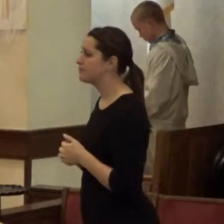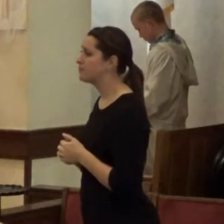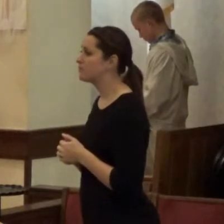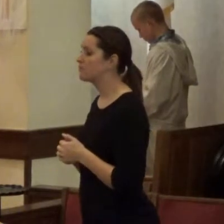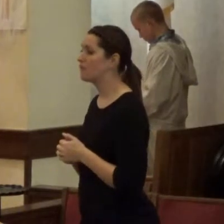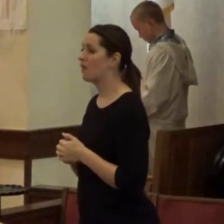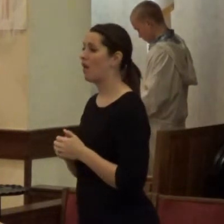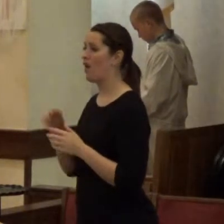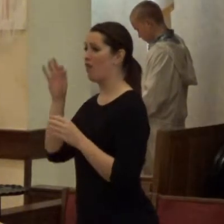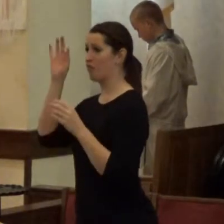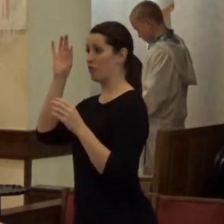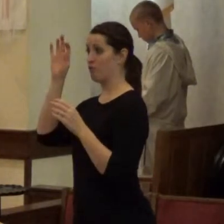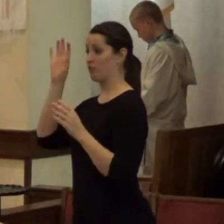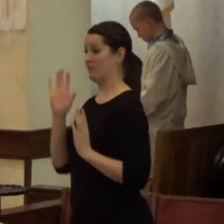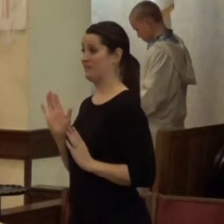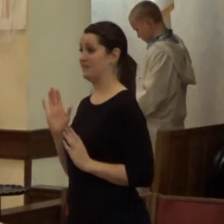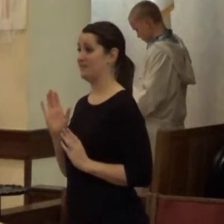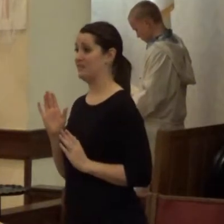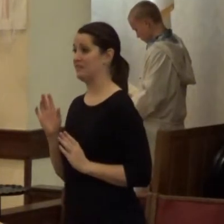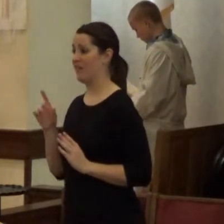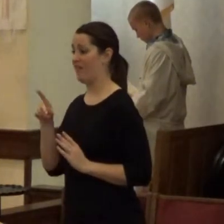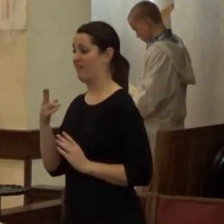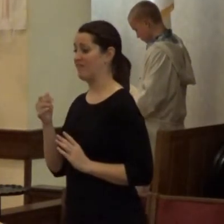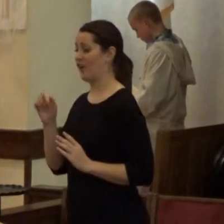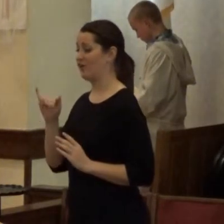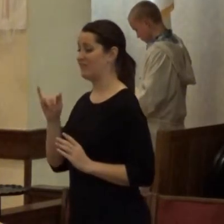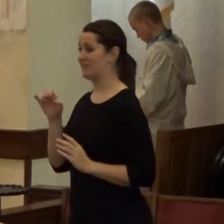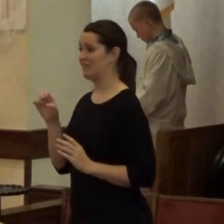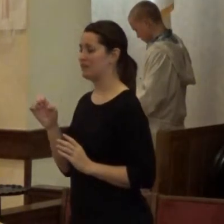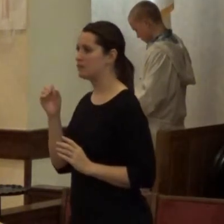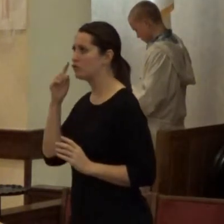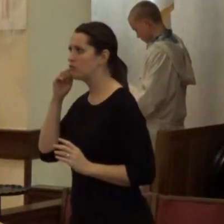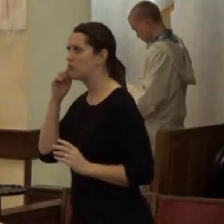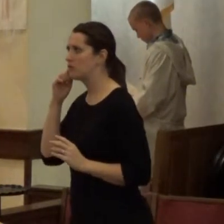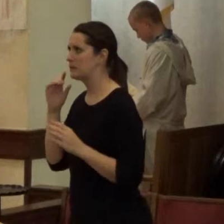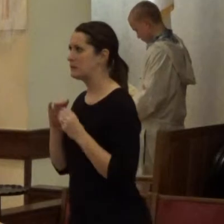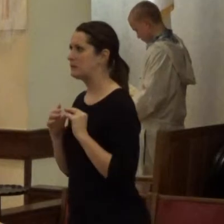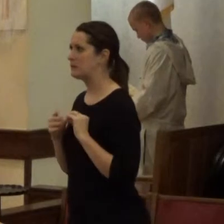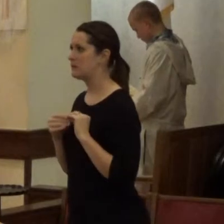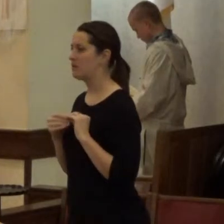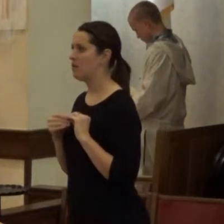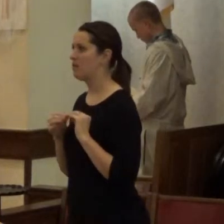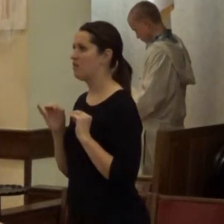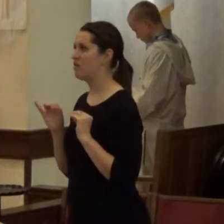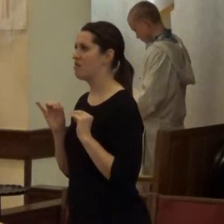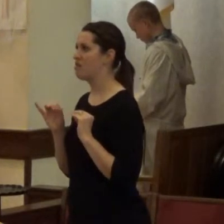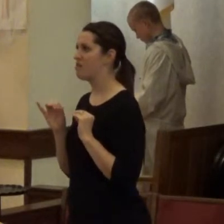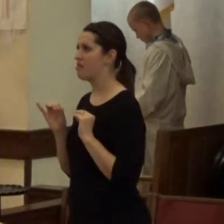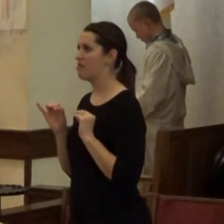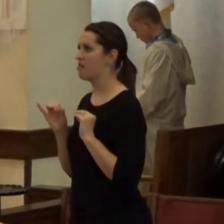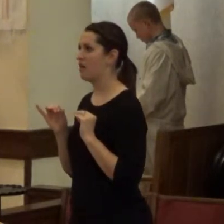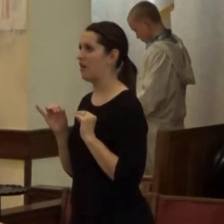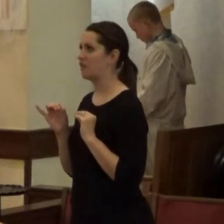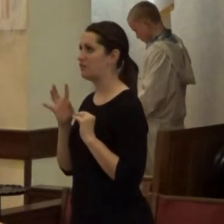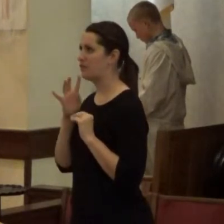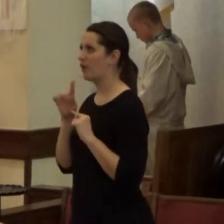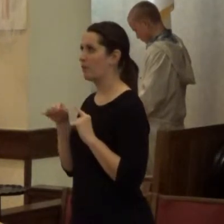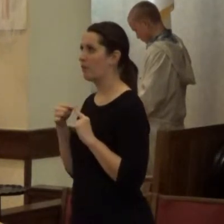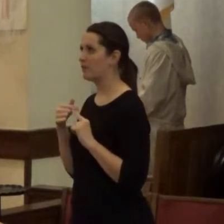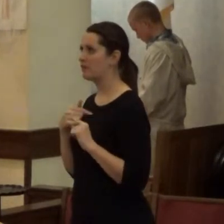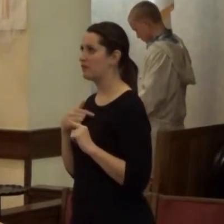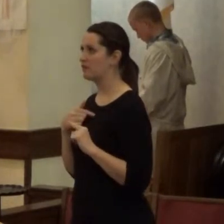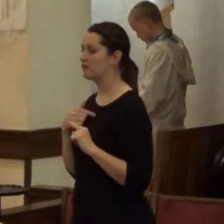When the chief priests and the Pharisees heard his parables, they realized that he was speaking about